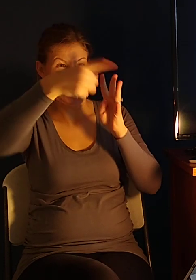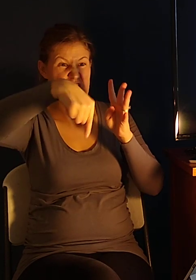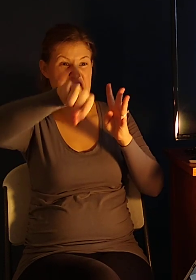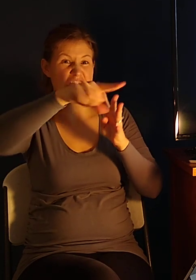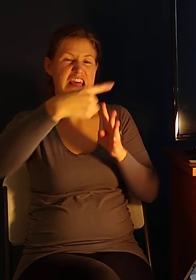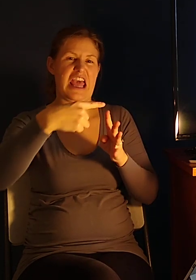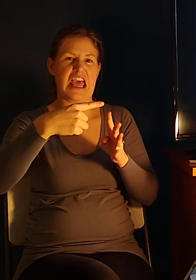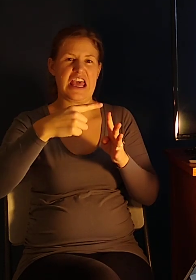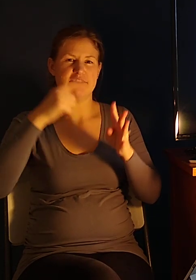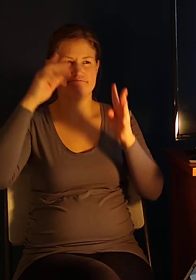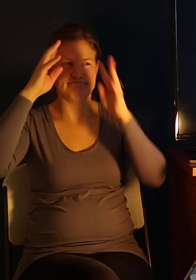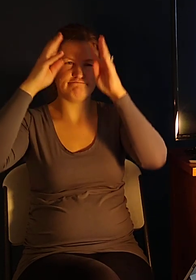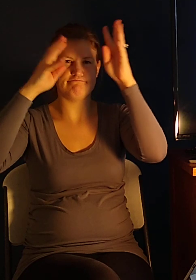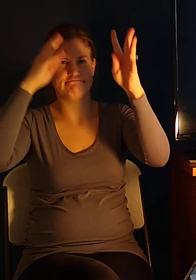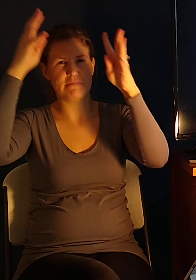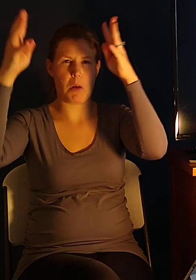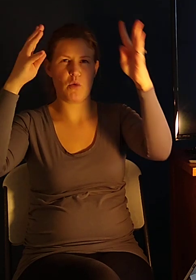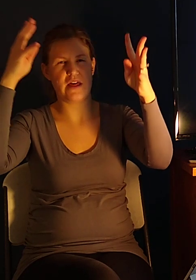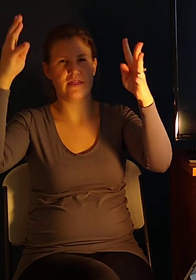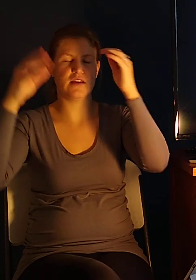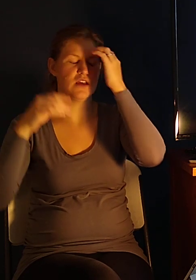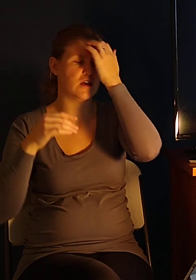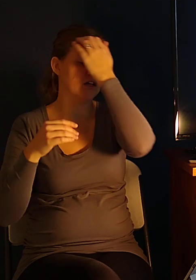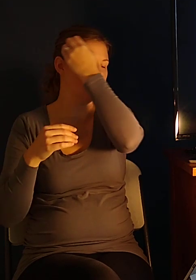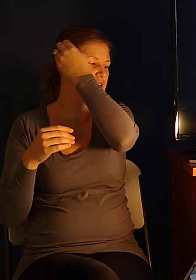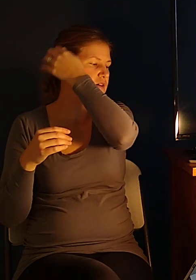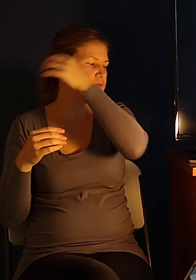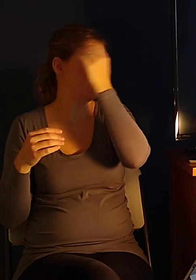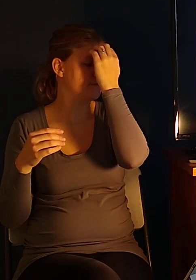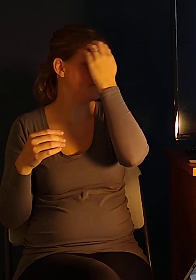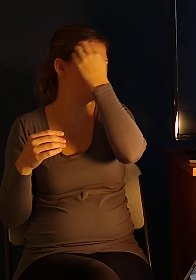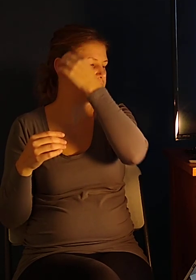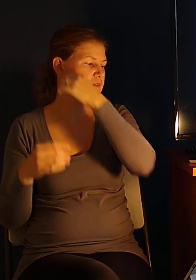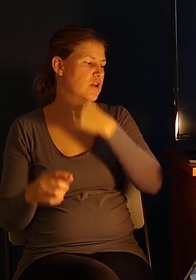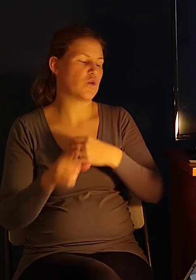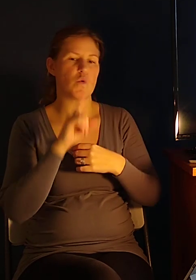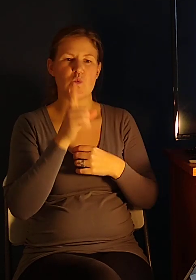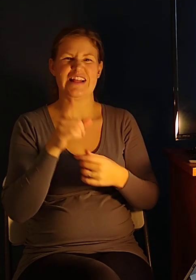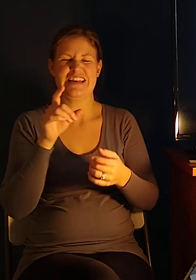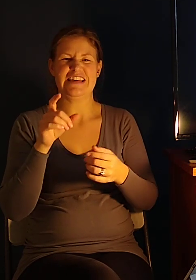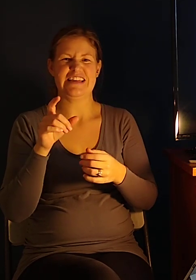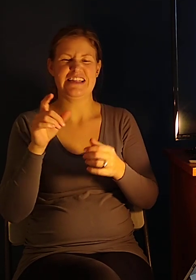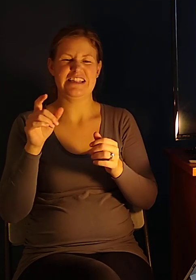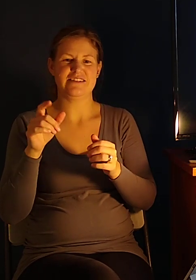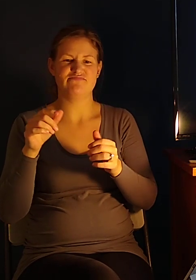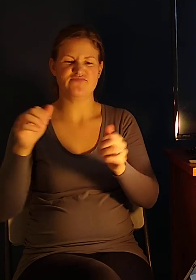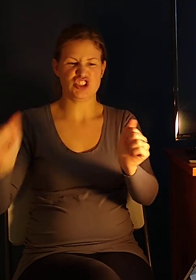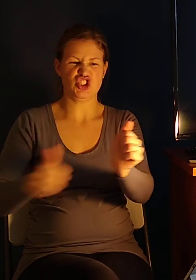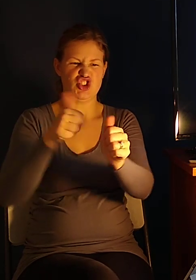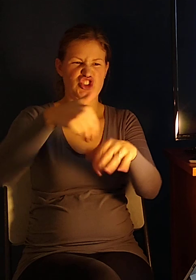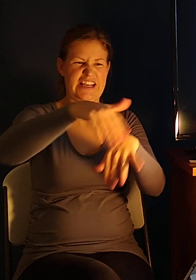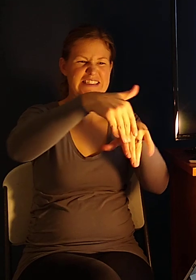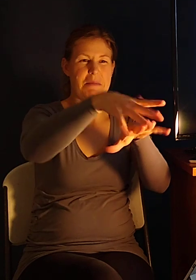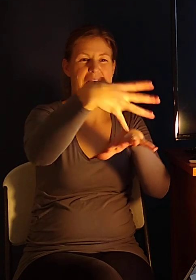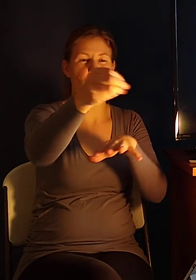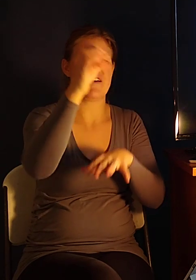were coming up with and inventing, and really kind of chased these artists out of Europe. Is these